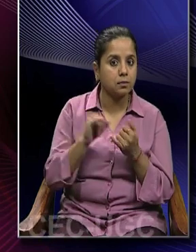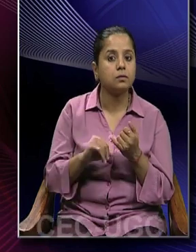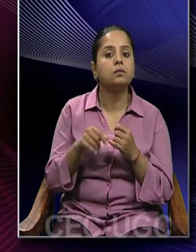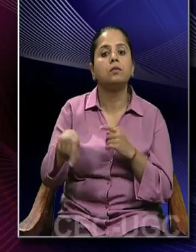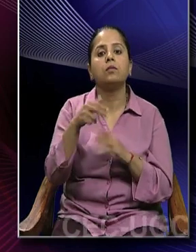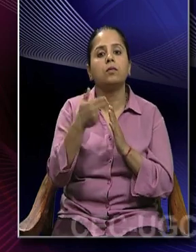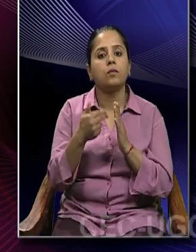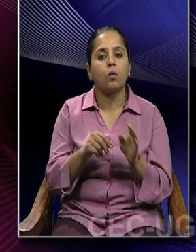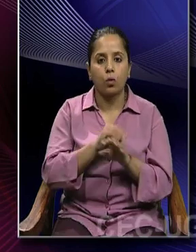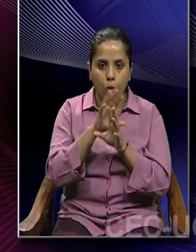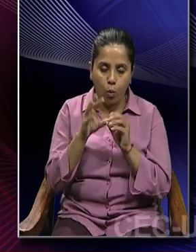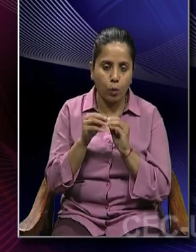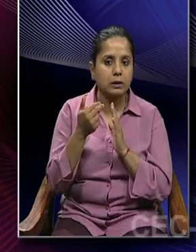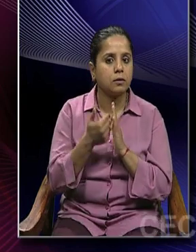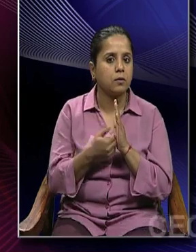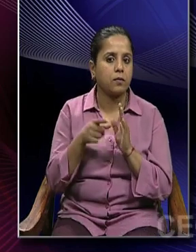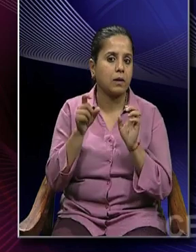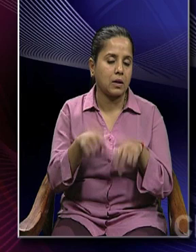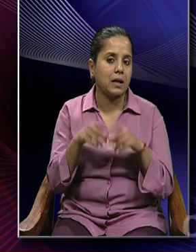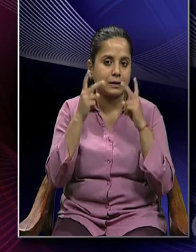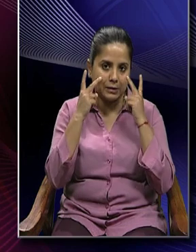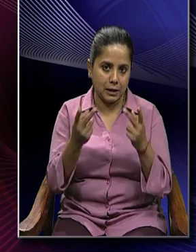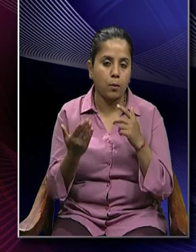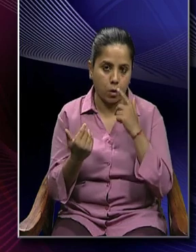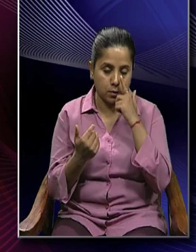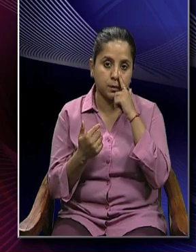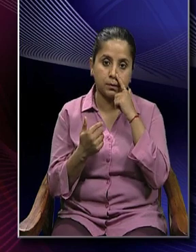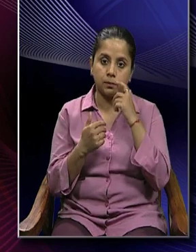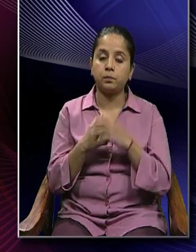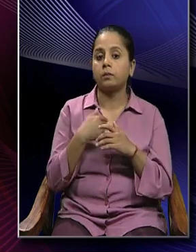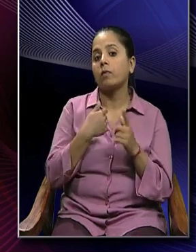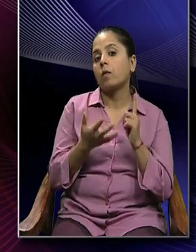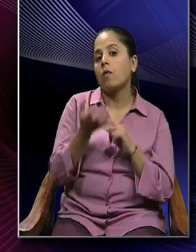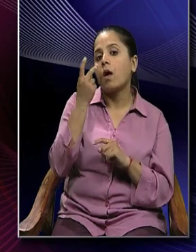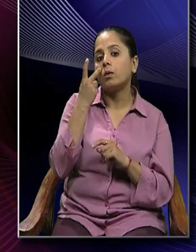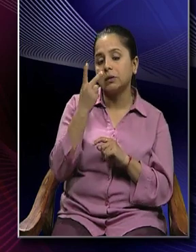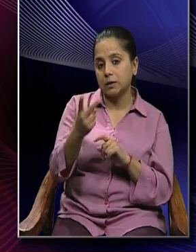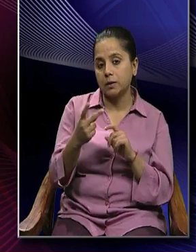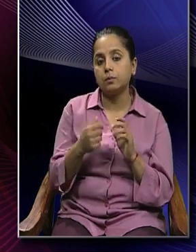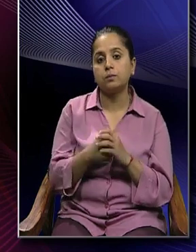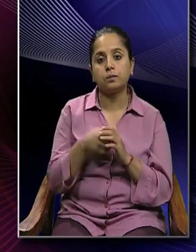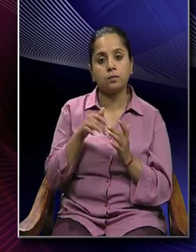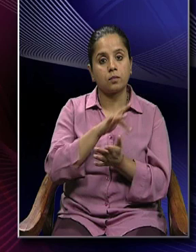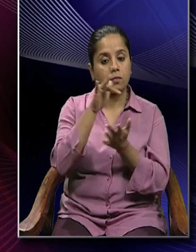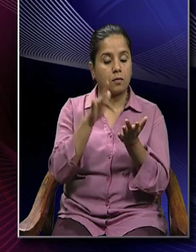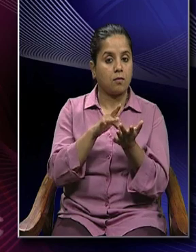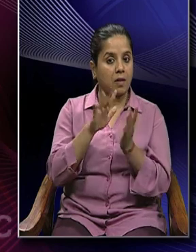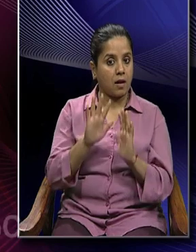these three kinds of list could be seen. And we find that the center